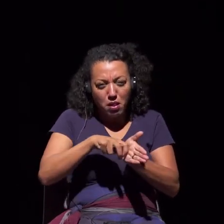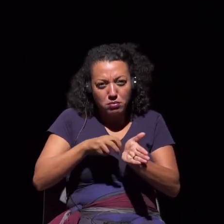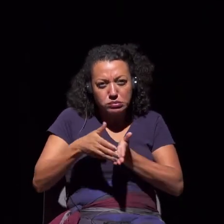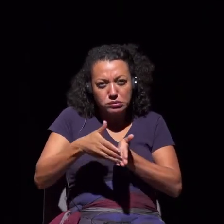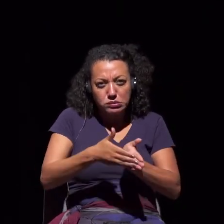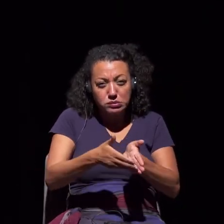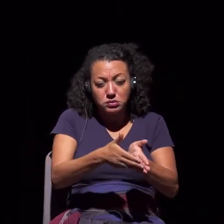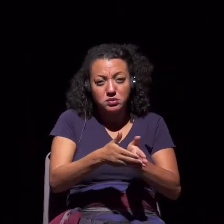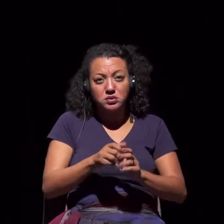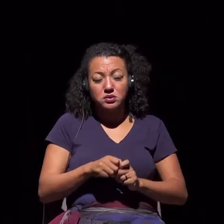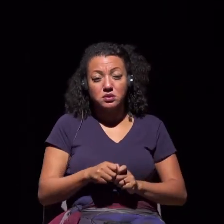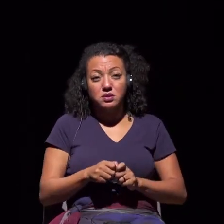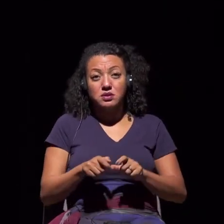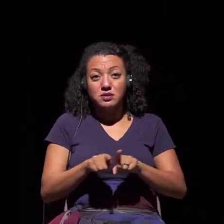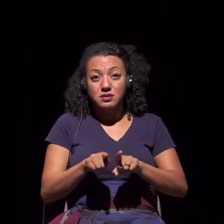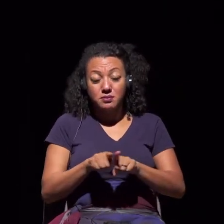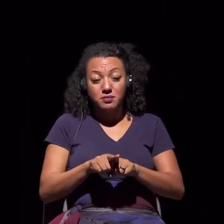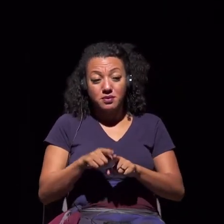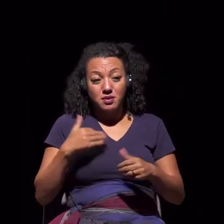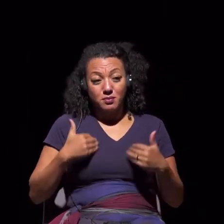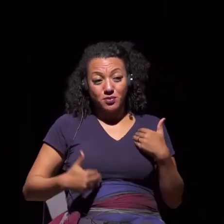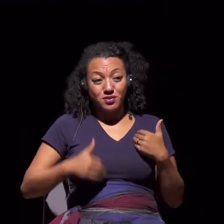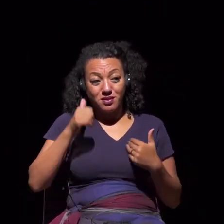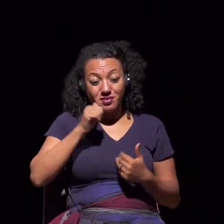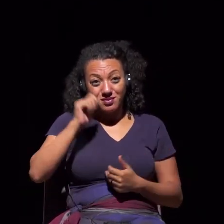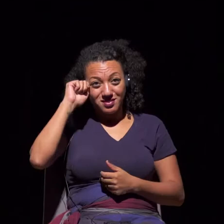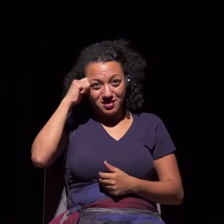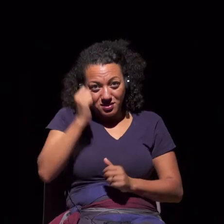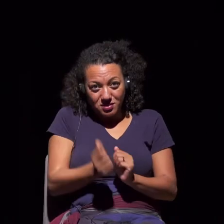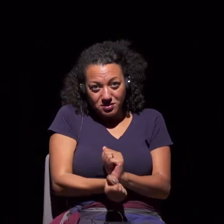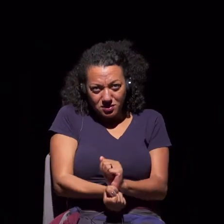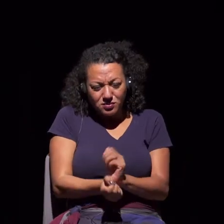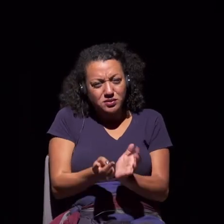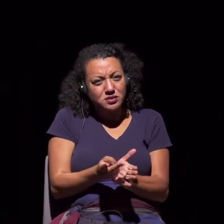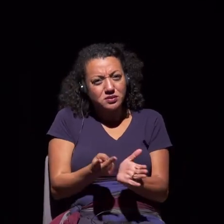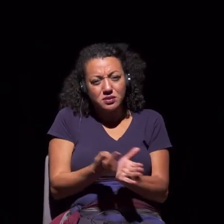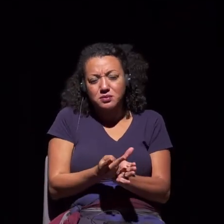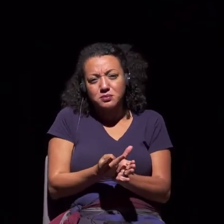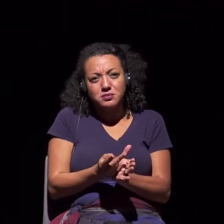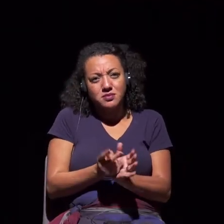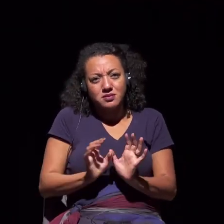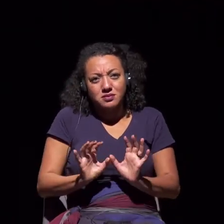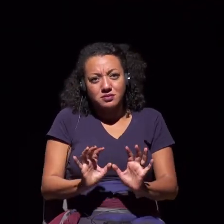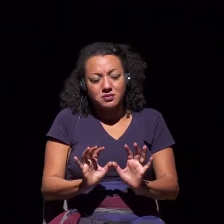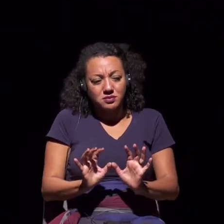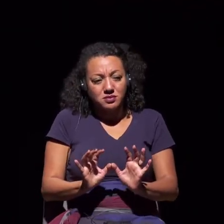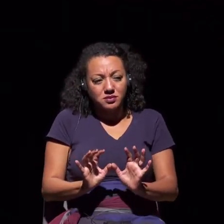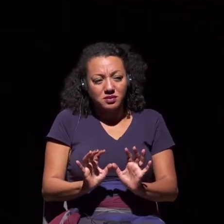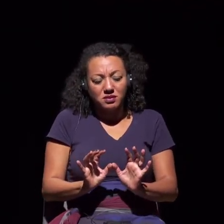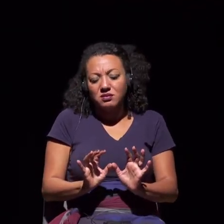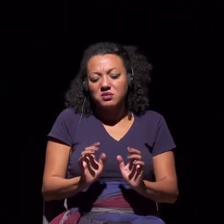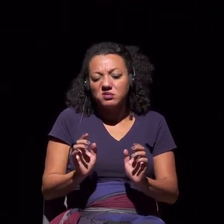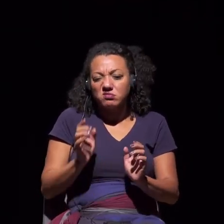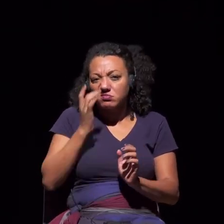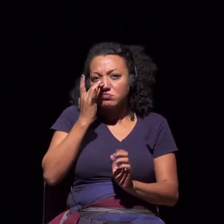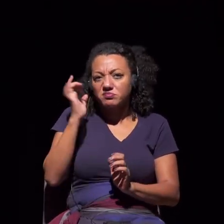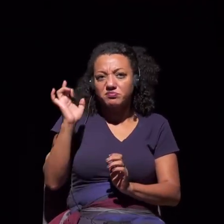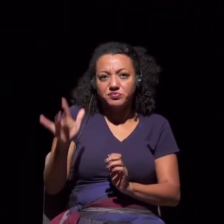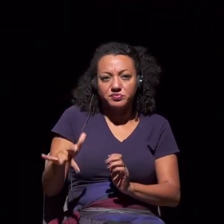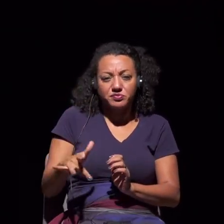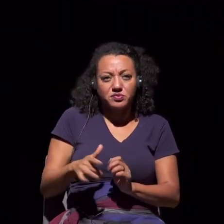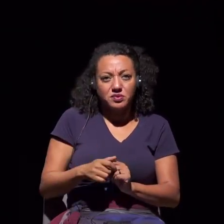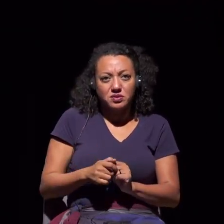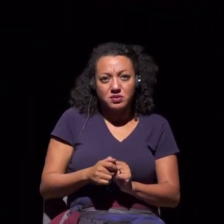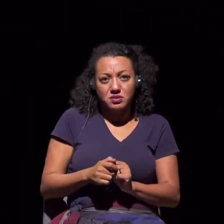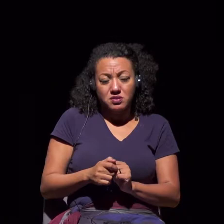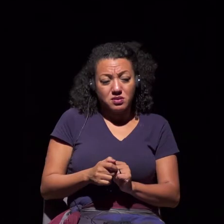slaveocracy as natural resources and as disposable or replaceable parts within the mechanism of slavery